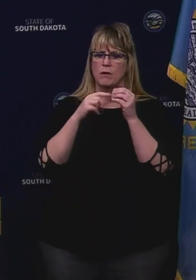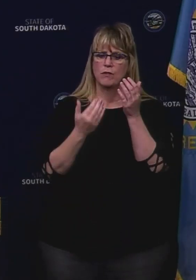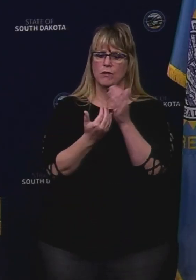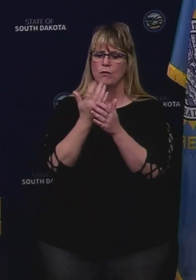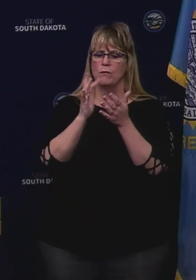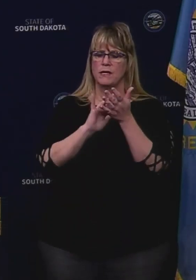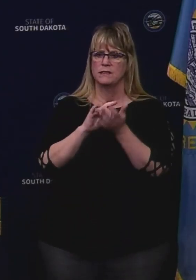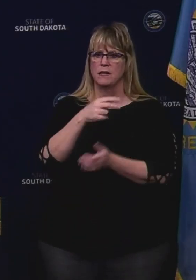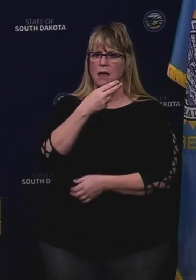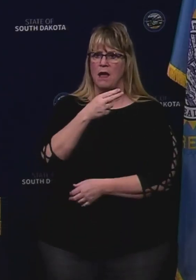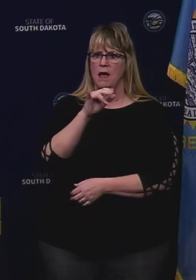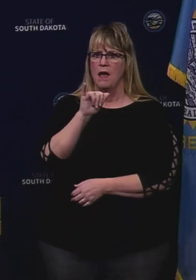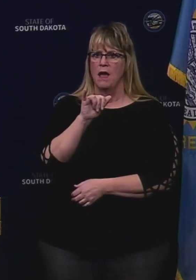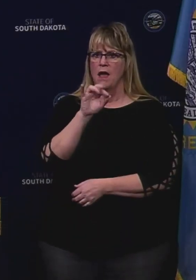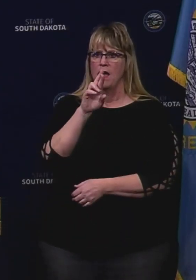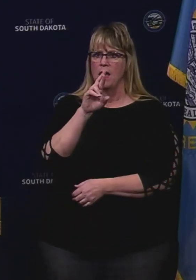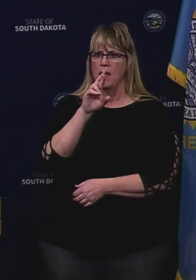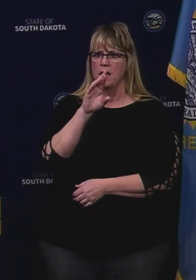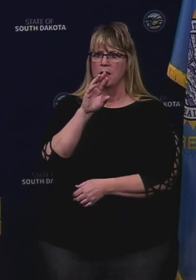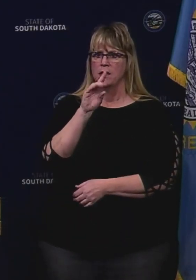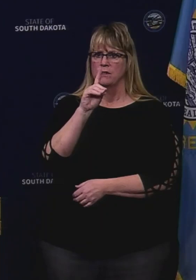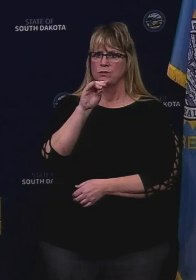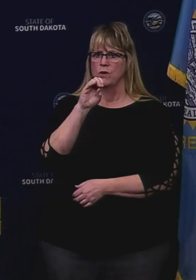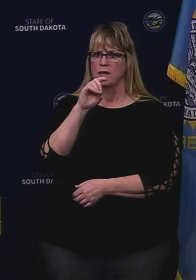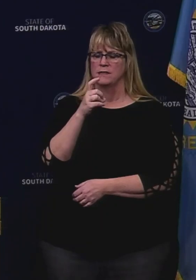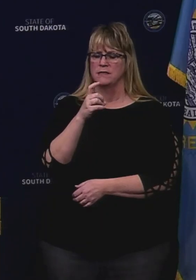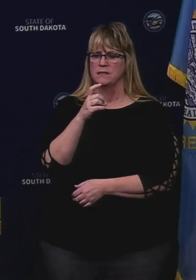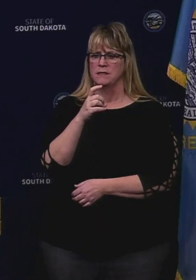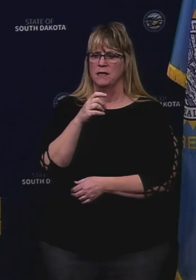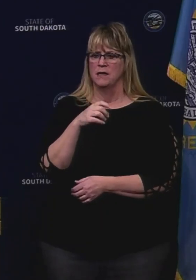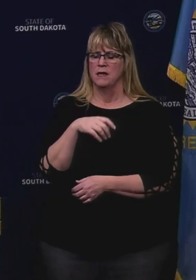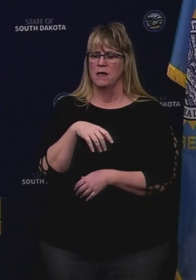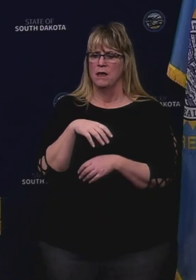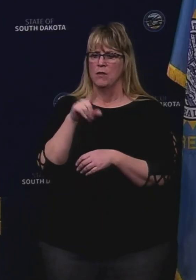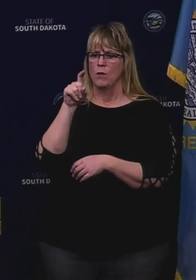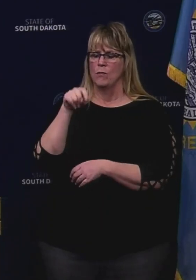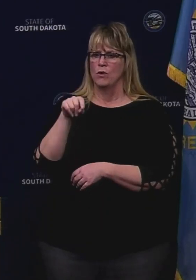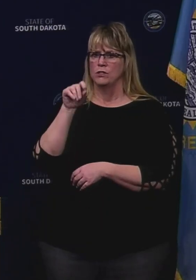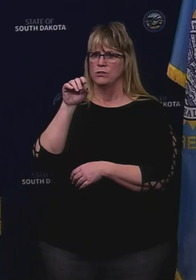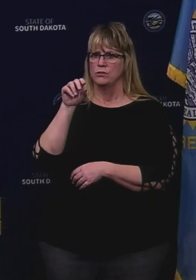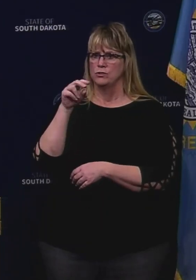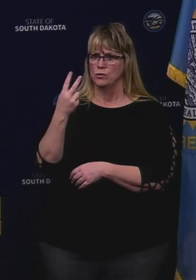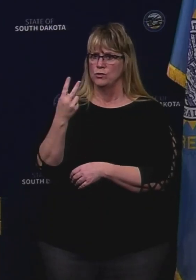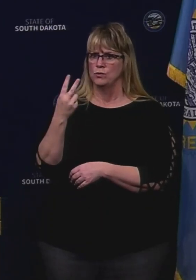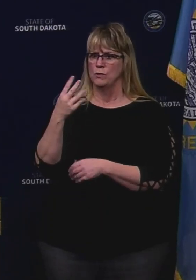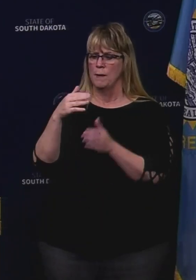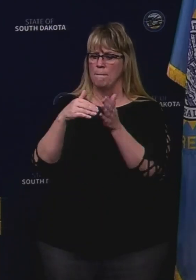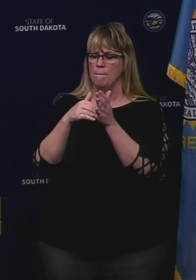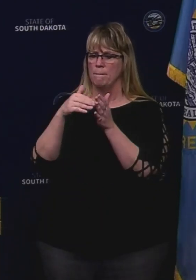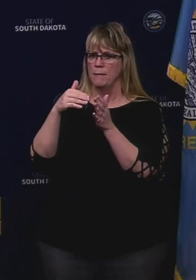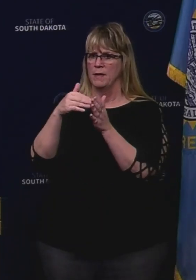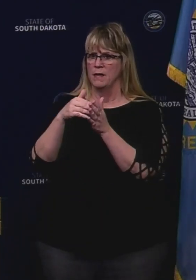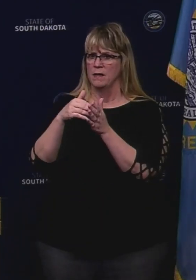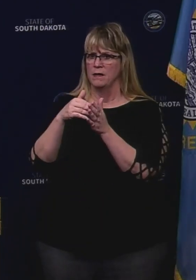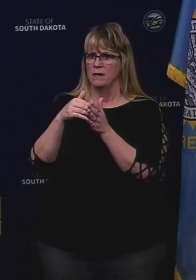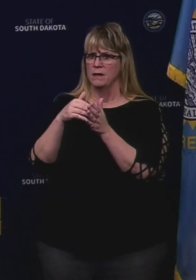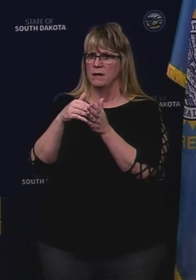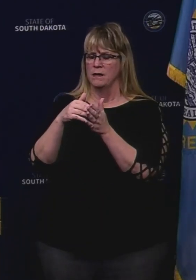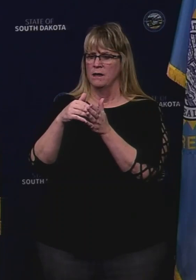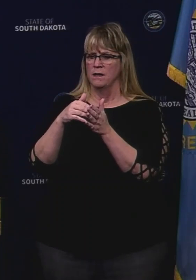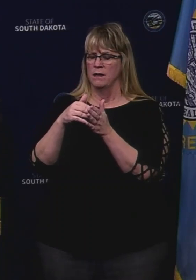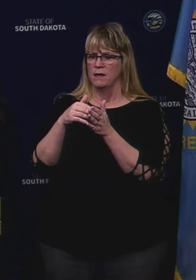hydroxychloroquine trial. I had a question about that. If the 1.2 million doses that the